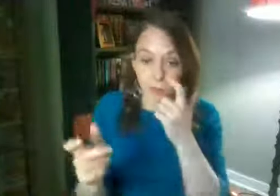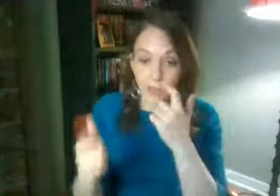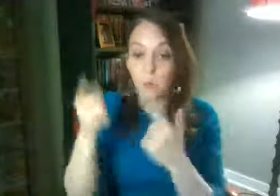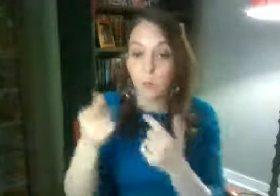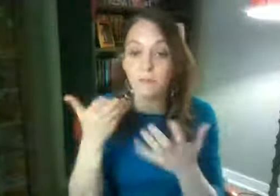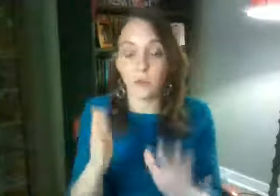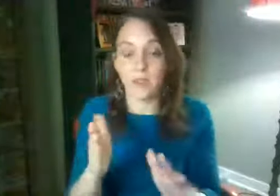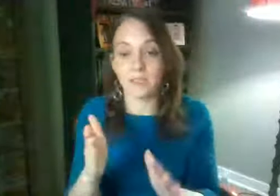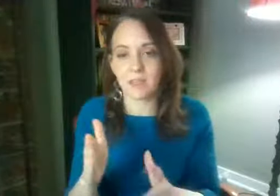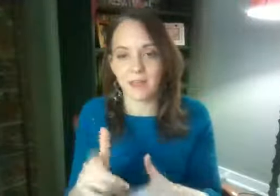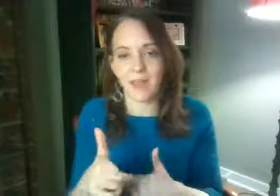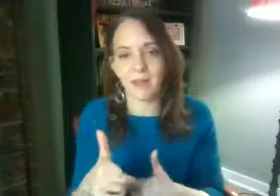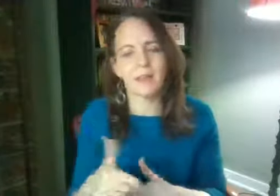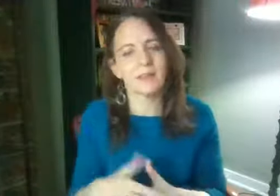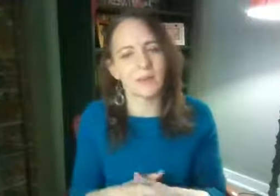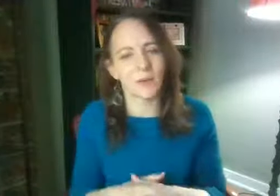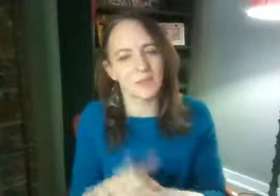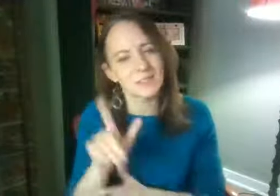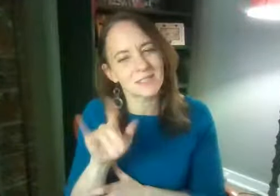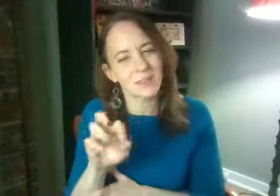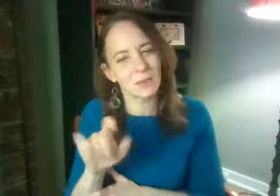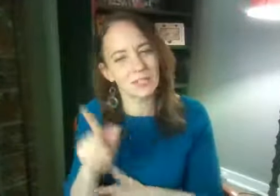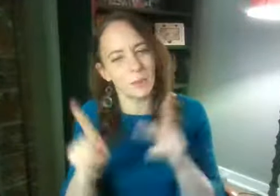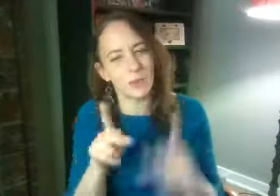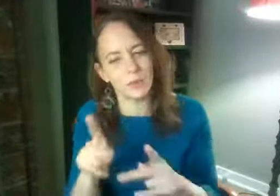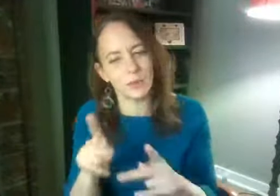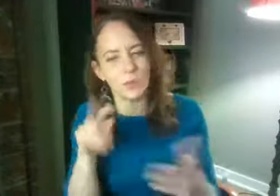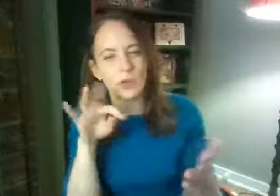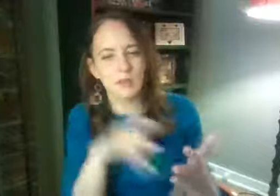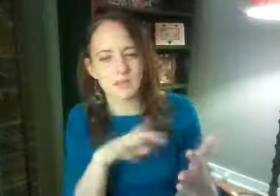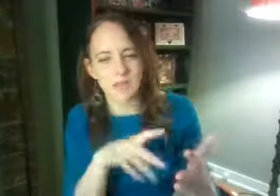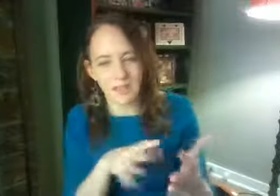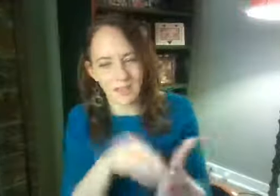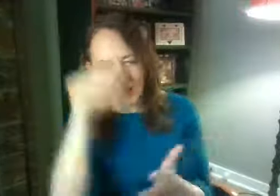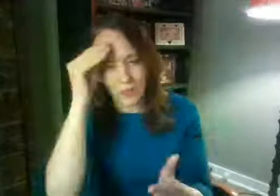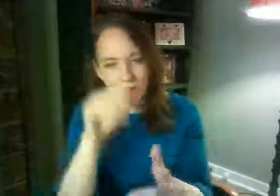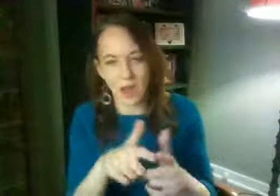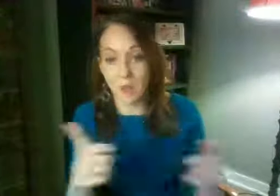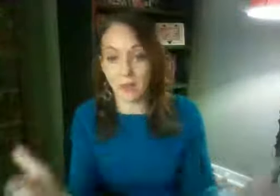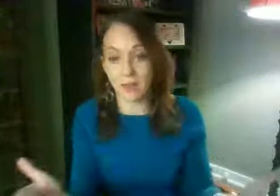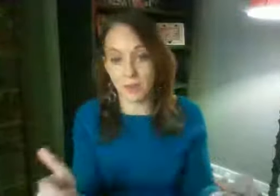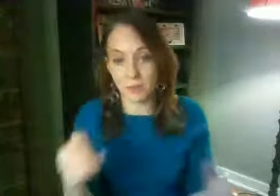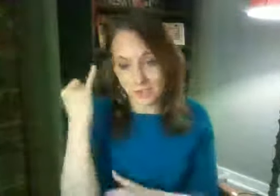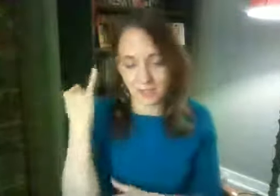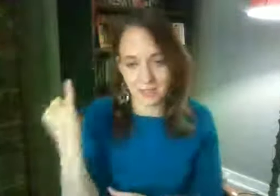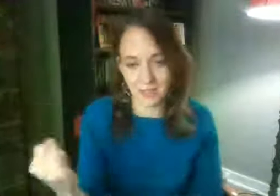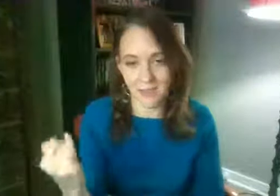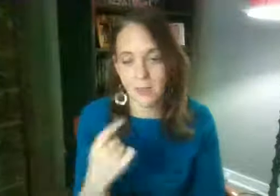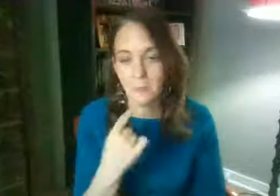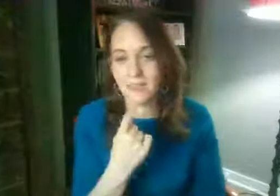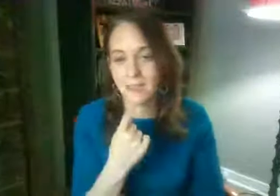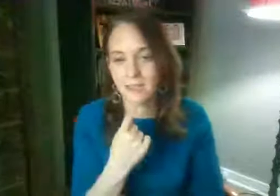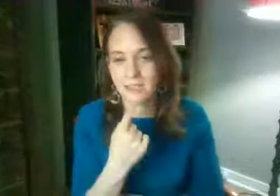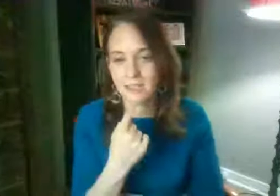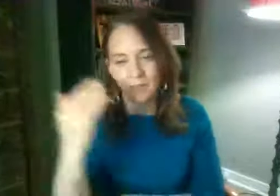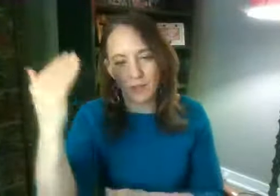matter of fact, one of the ways that linguists are people who study and learn about language as an idea. They tell us that